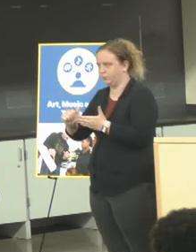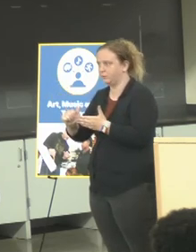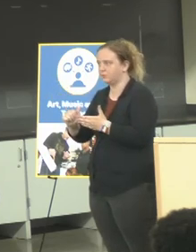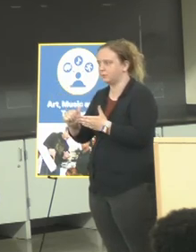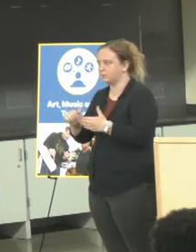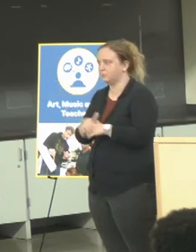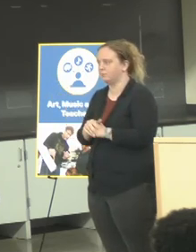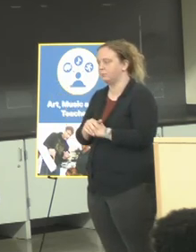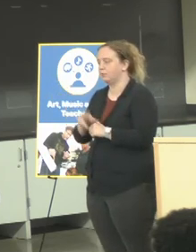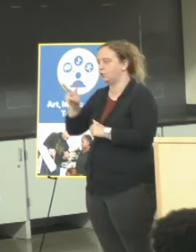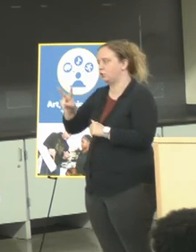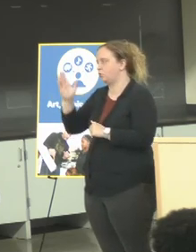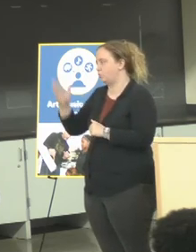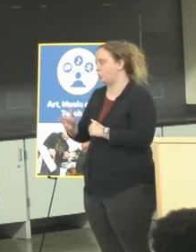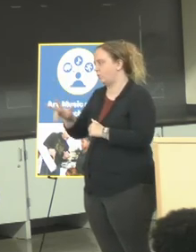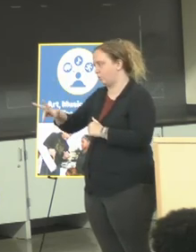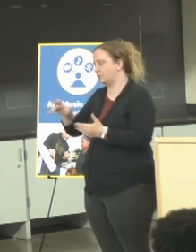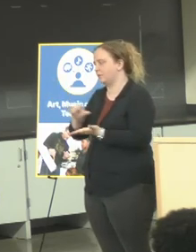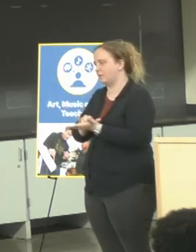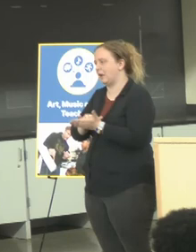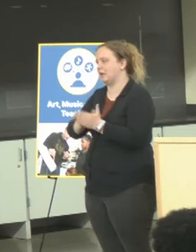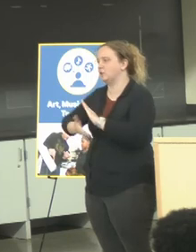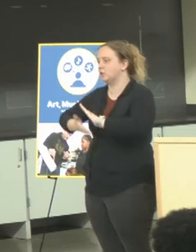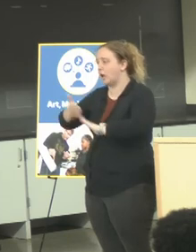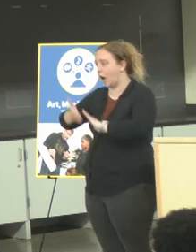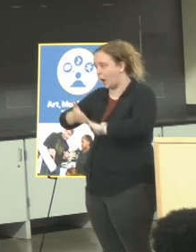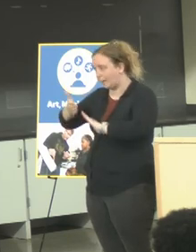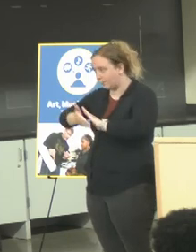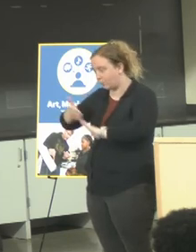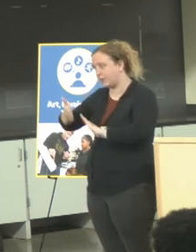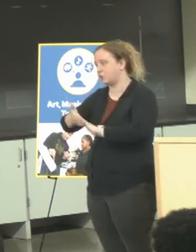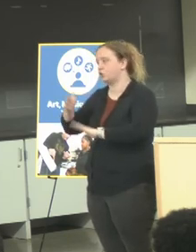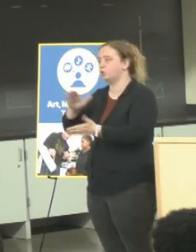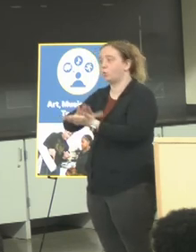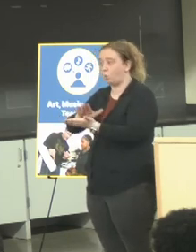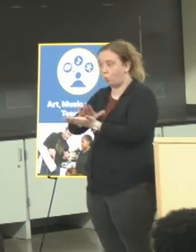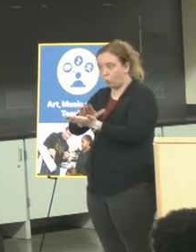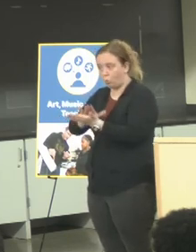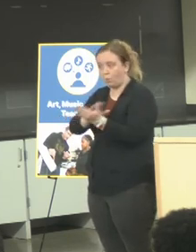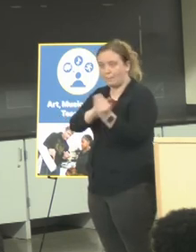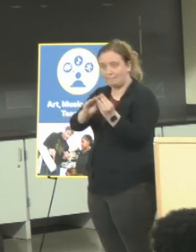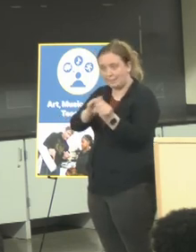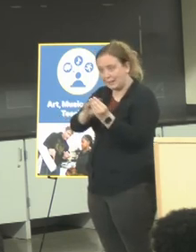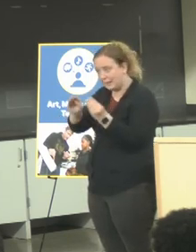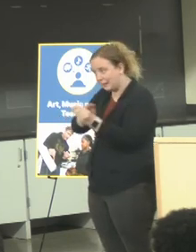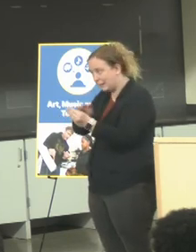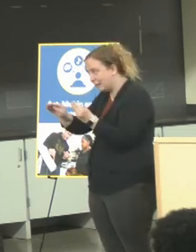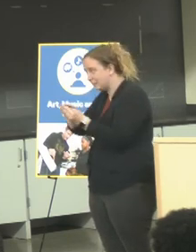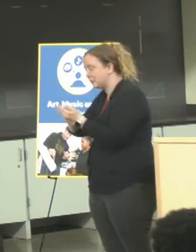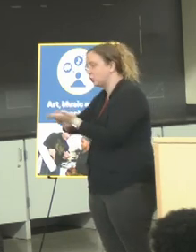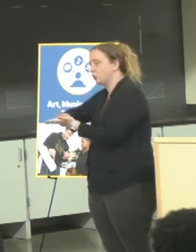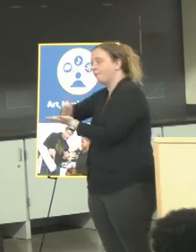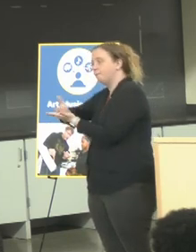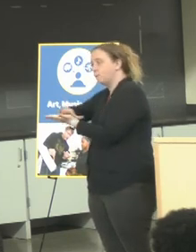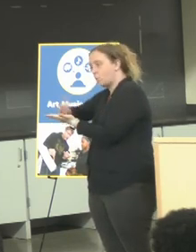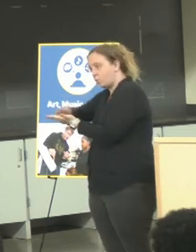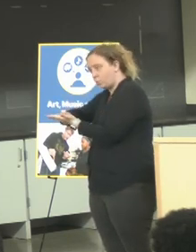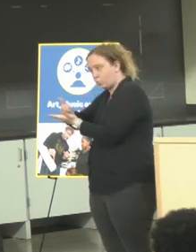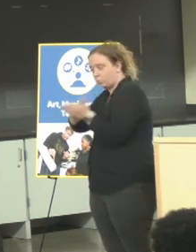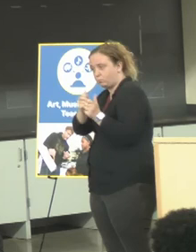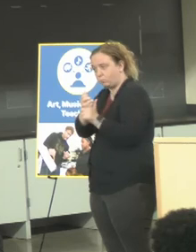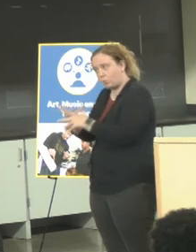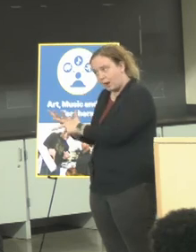about two-thirds of that is sort of the operations of the school, maintenance, culinary services, utilities,